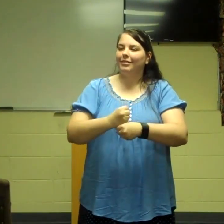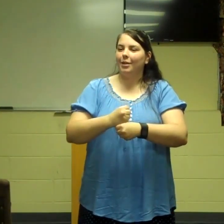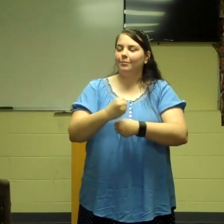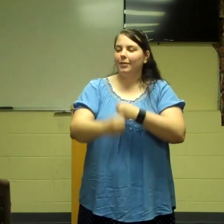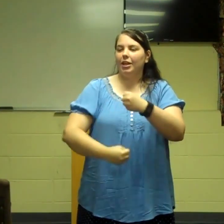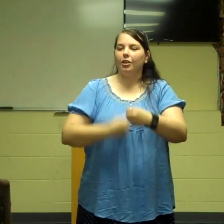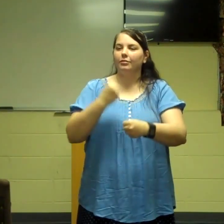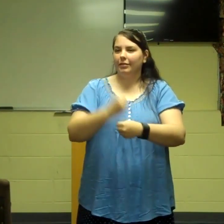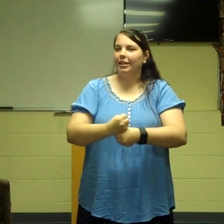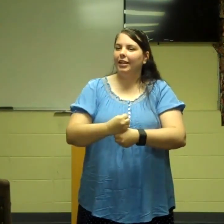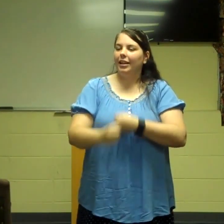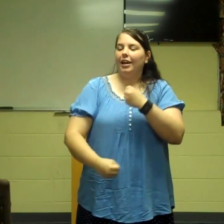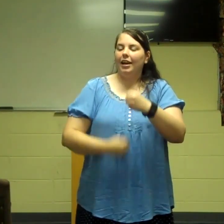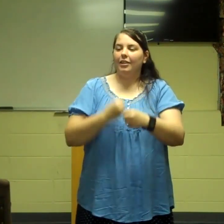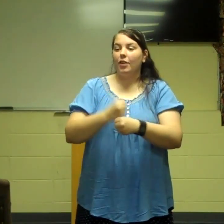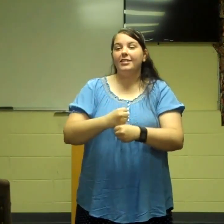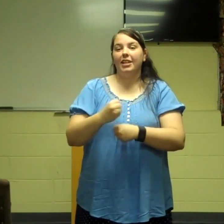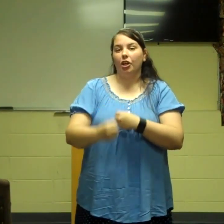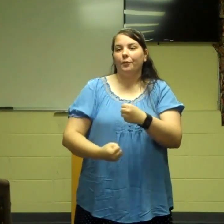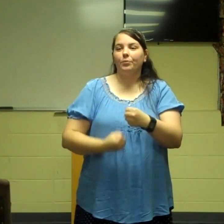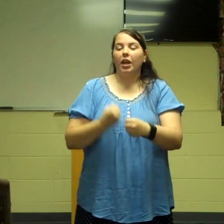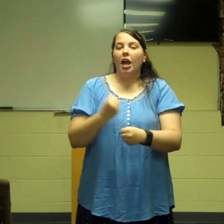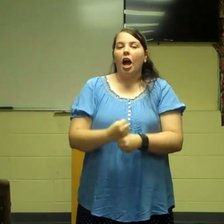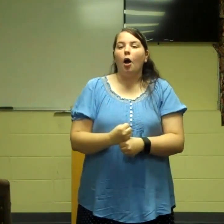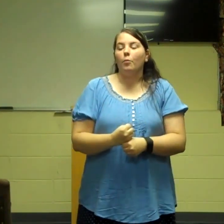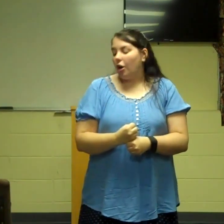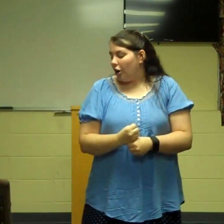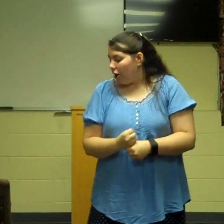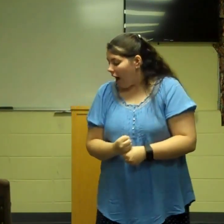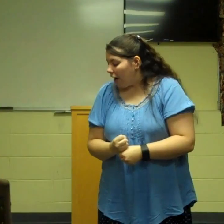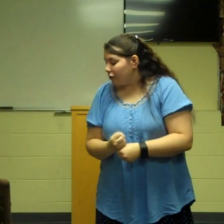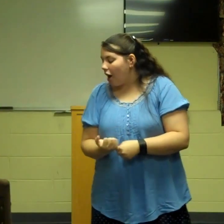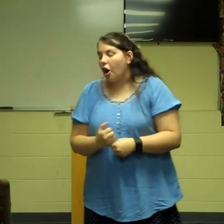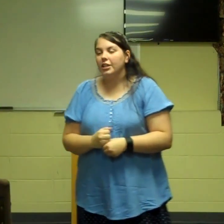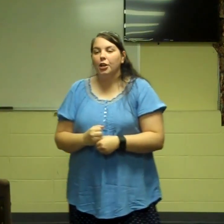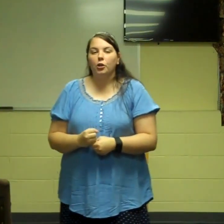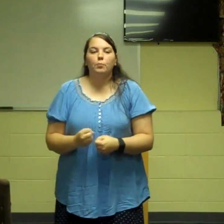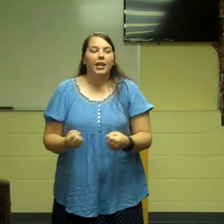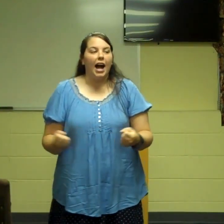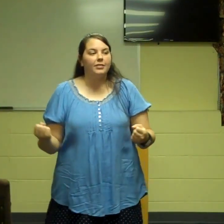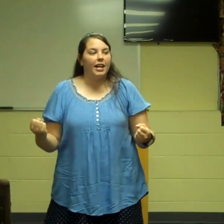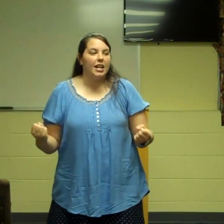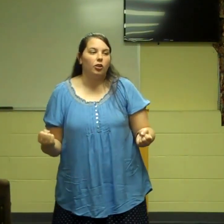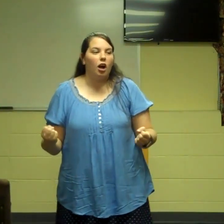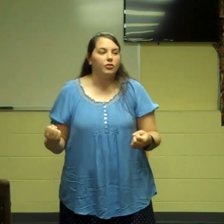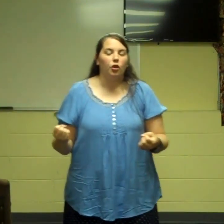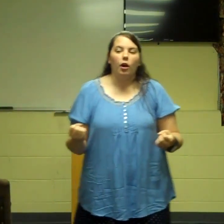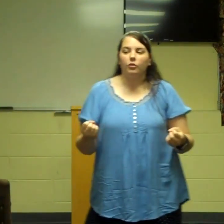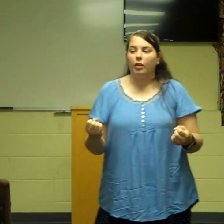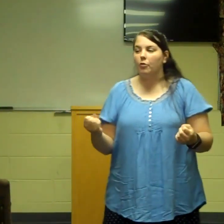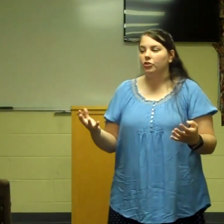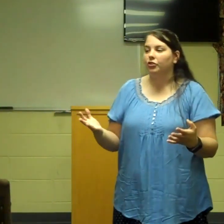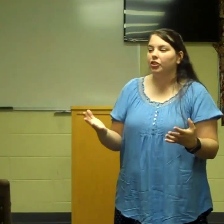Yeah, year. So that's year. Not on here, but I've signed it a lot, so I was just going to